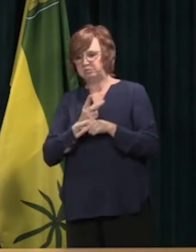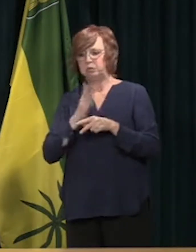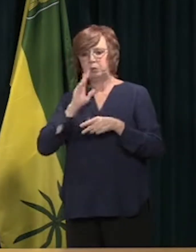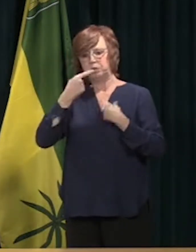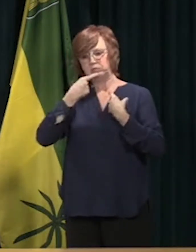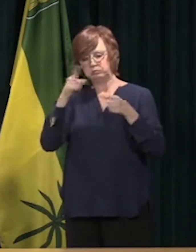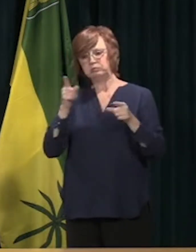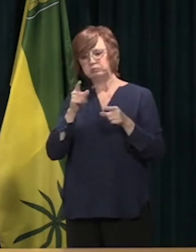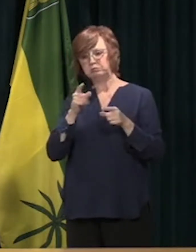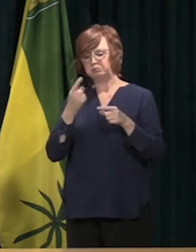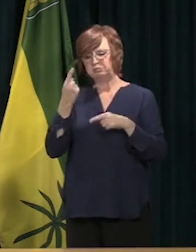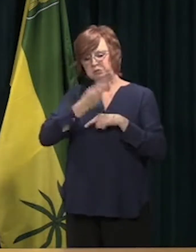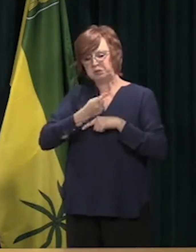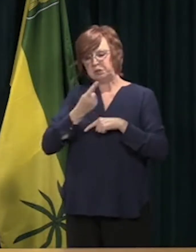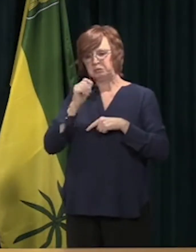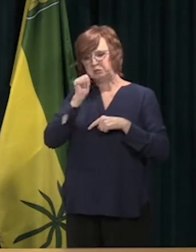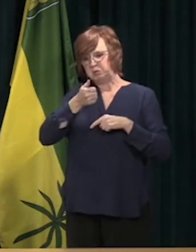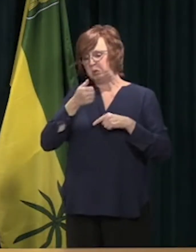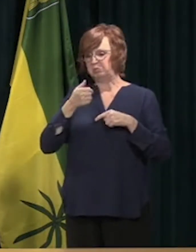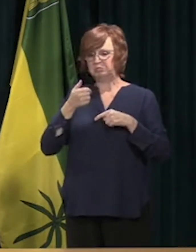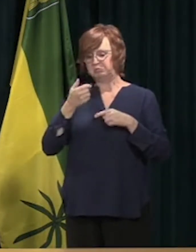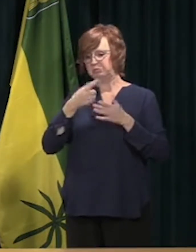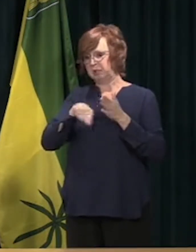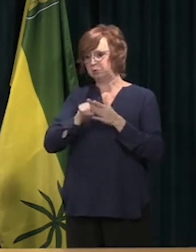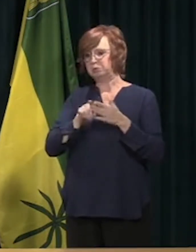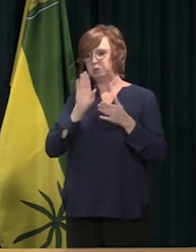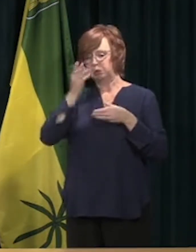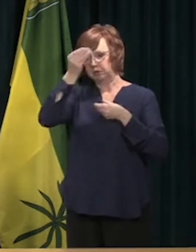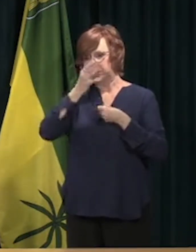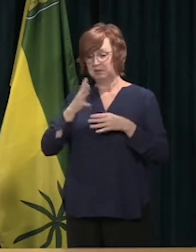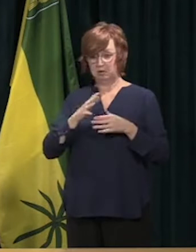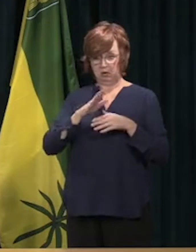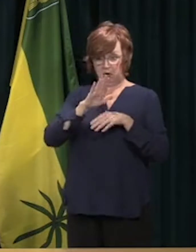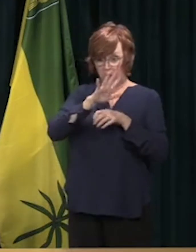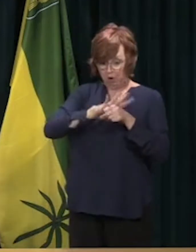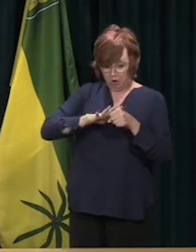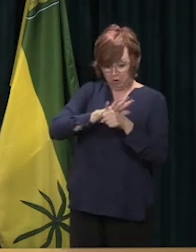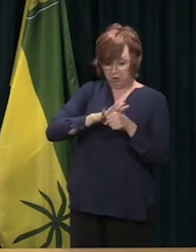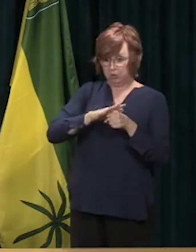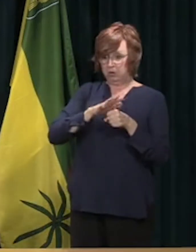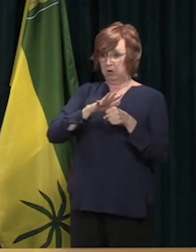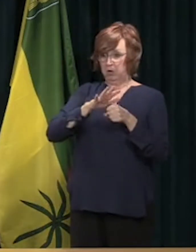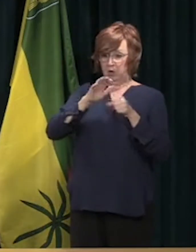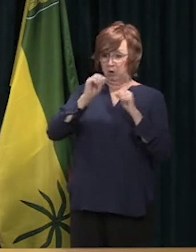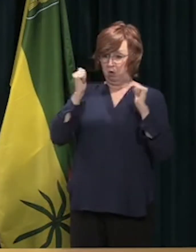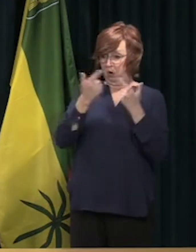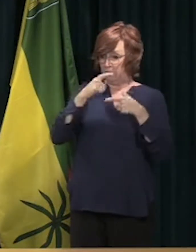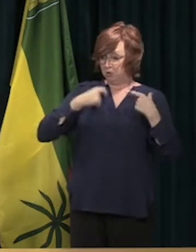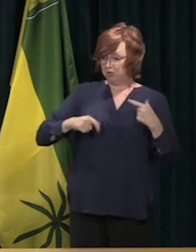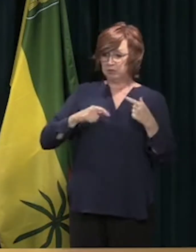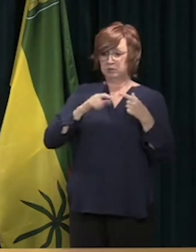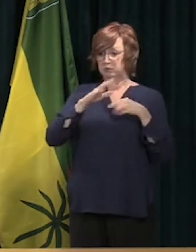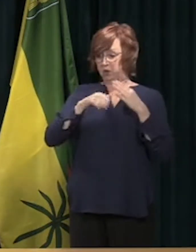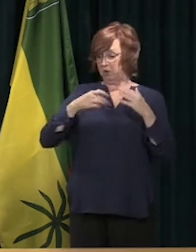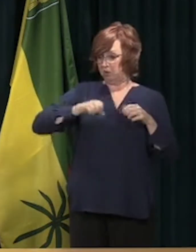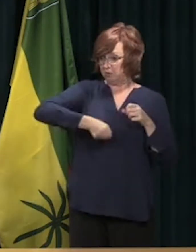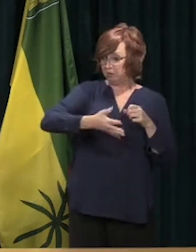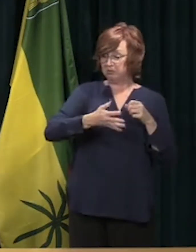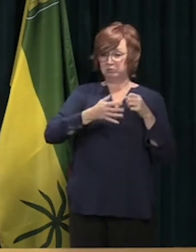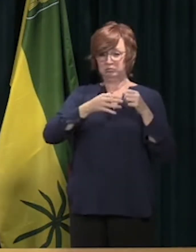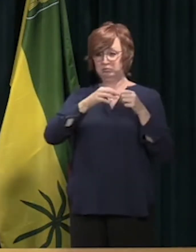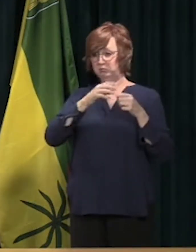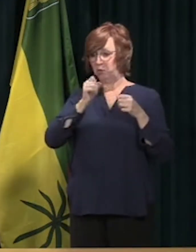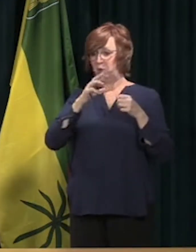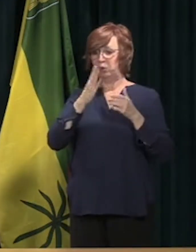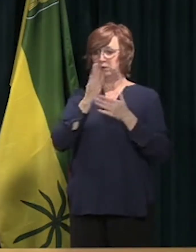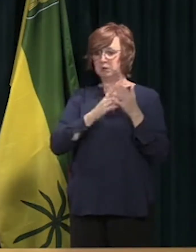that, does this involve all persons who attended, or were people attending in groups, and is it more of a risk for people